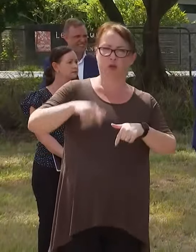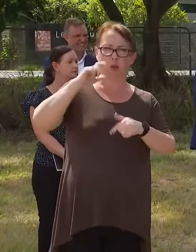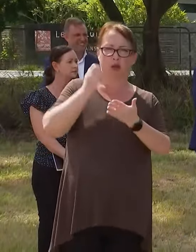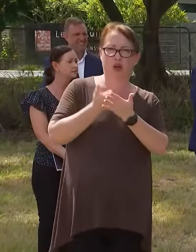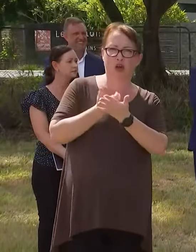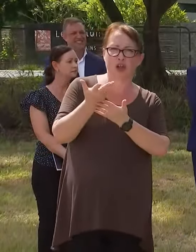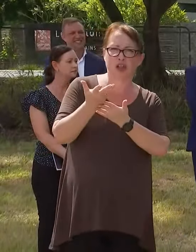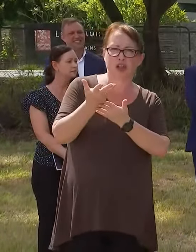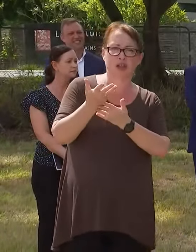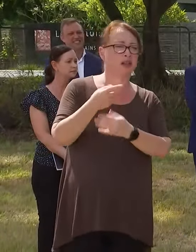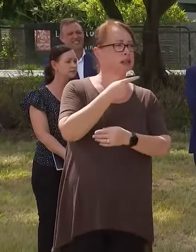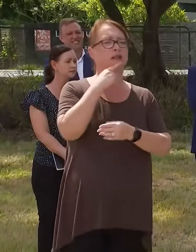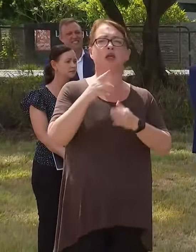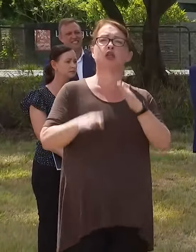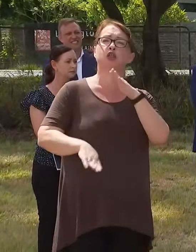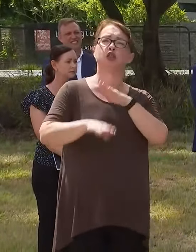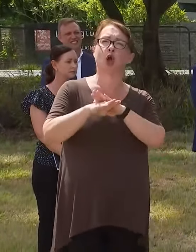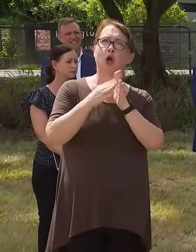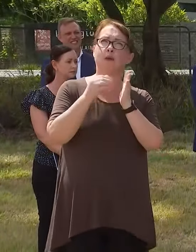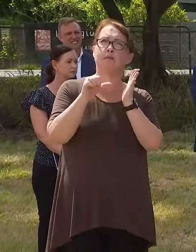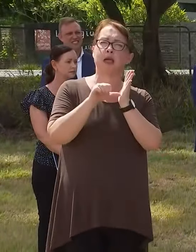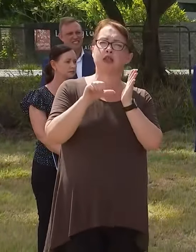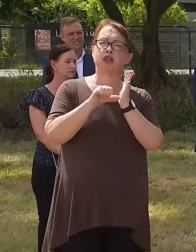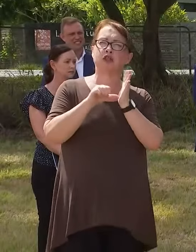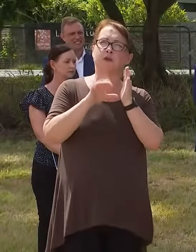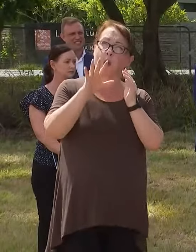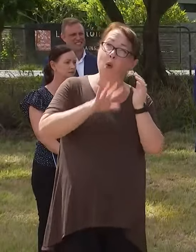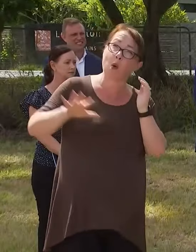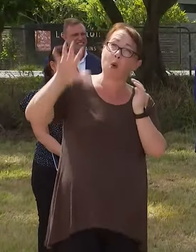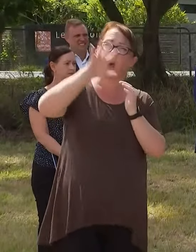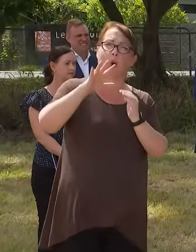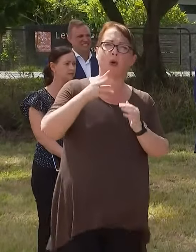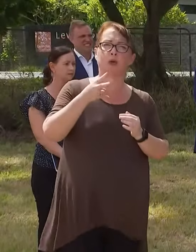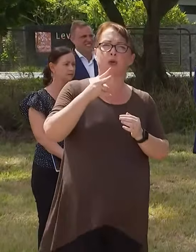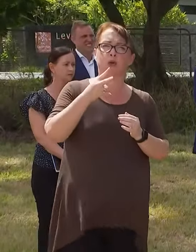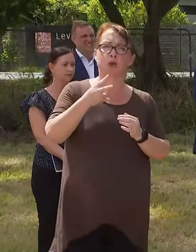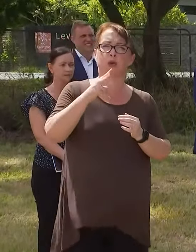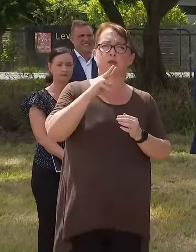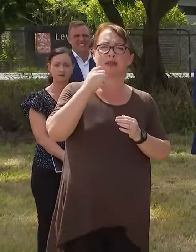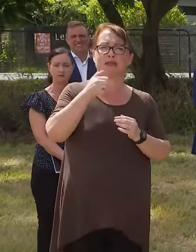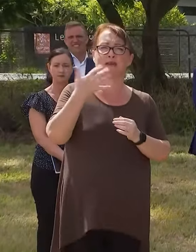The total budget for all of them, from memory, is around $265 million.